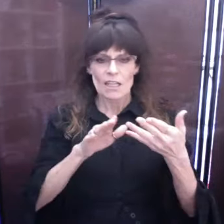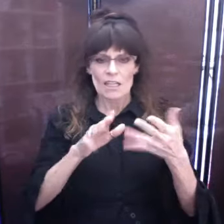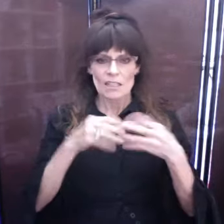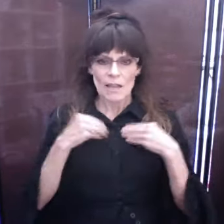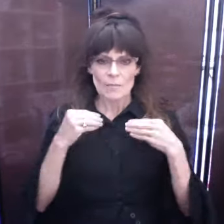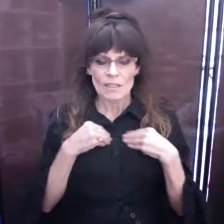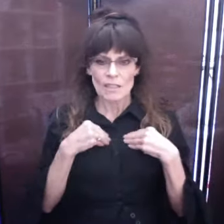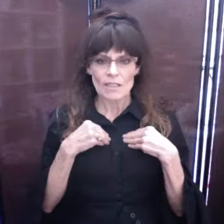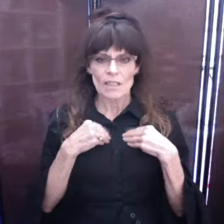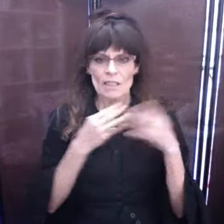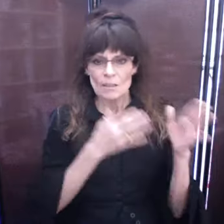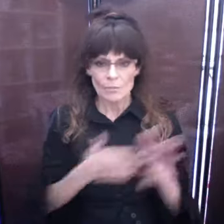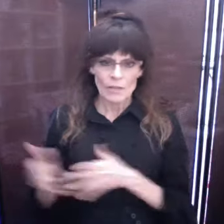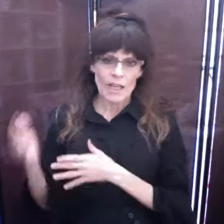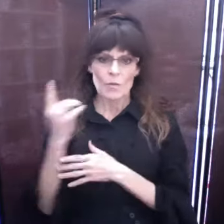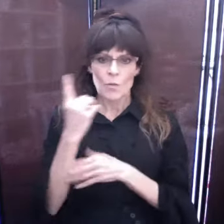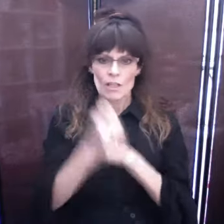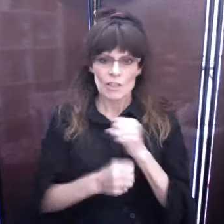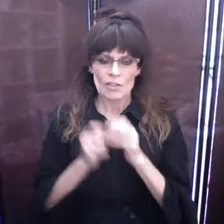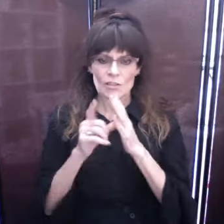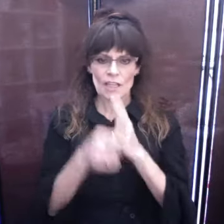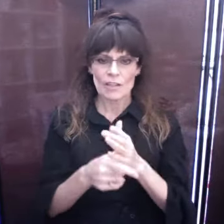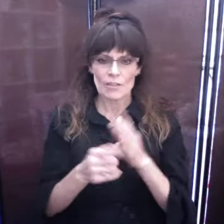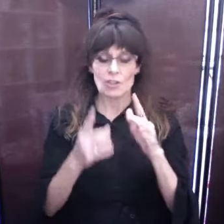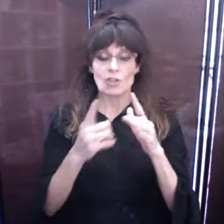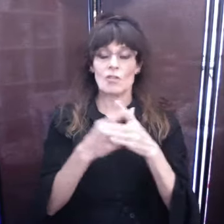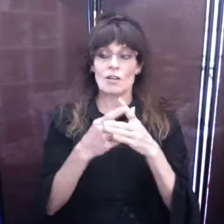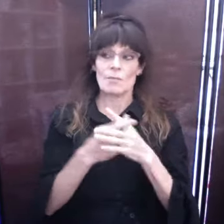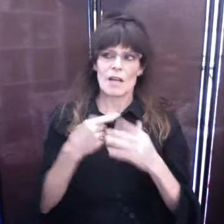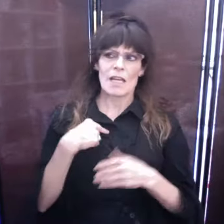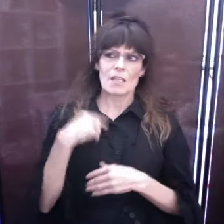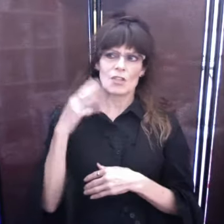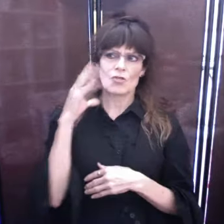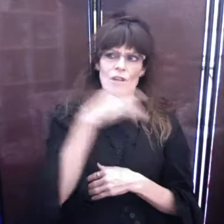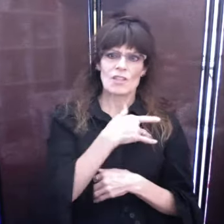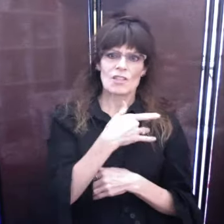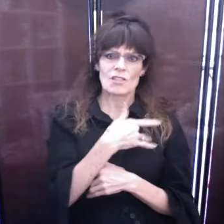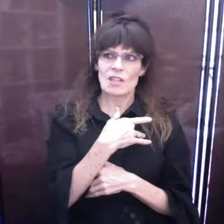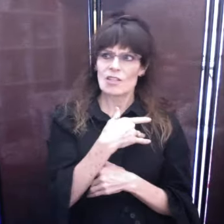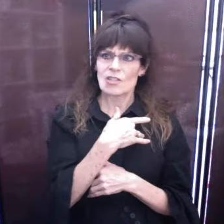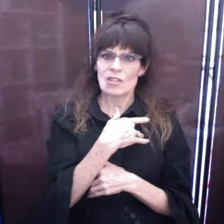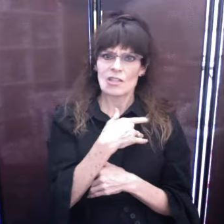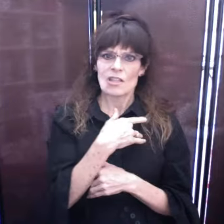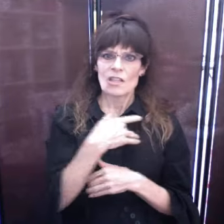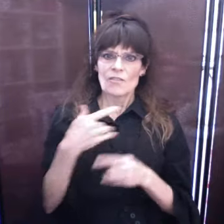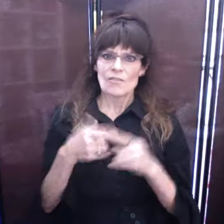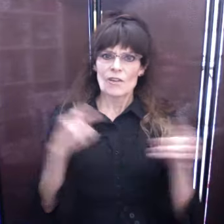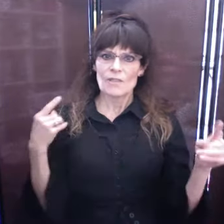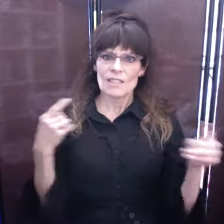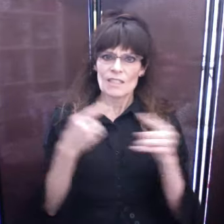in this book. 1 year later, he called to see me and I experienced a strange sensation. From a trembling, despairing, nervous wreck, it emerged a man brimming over